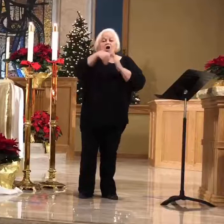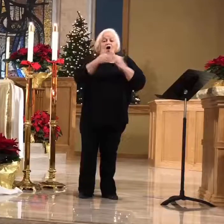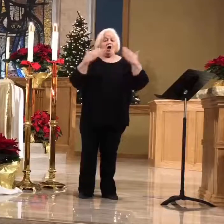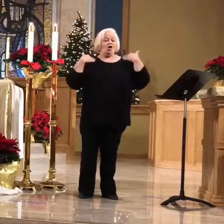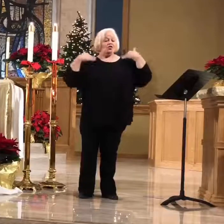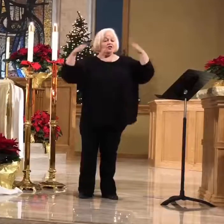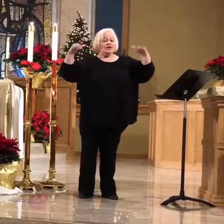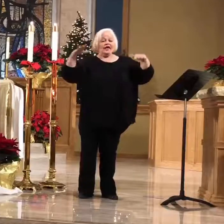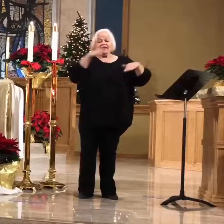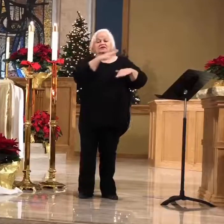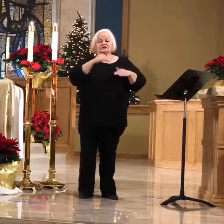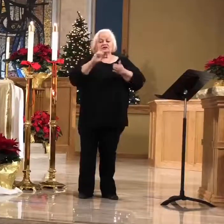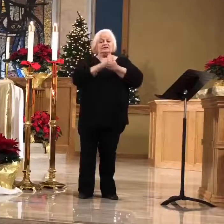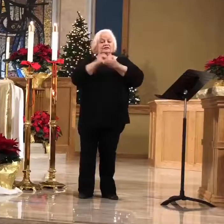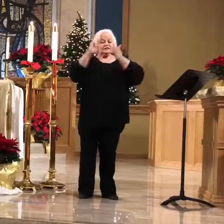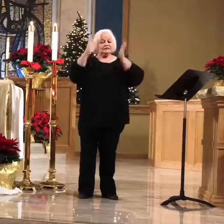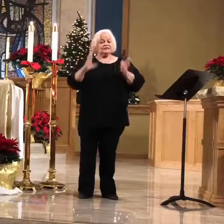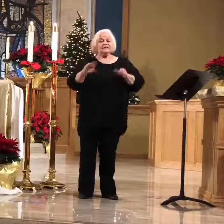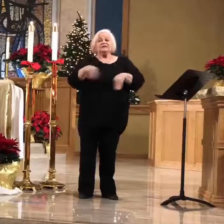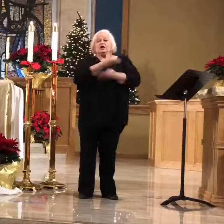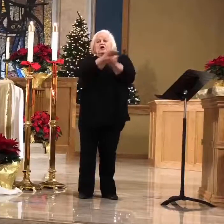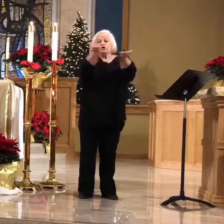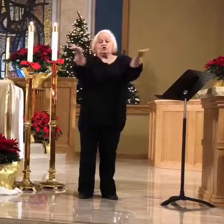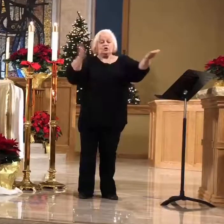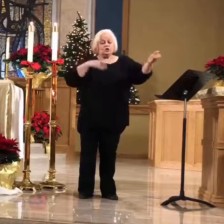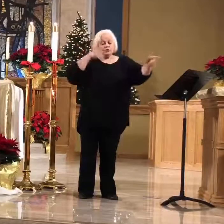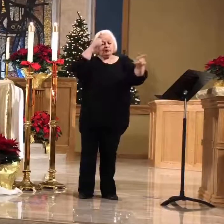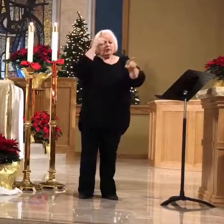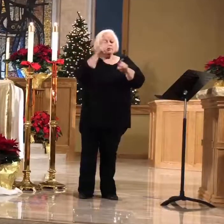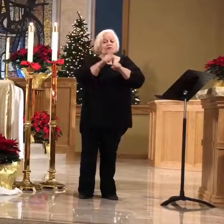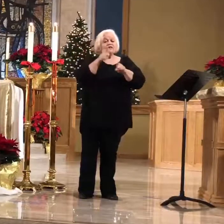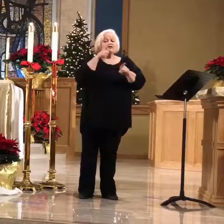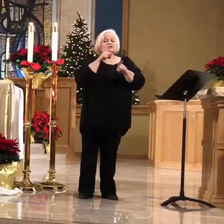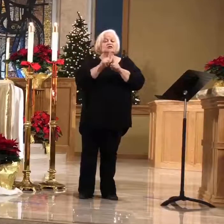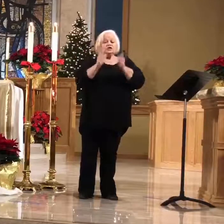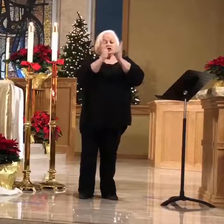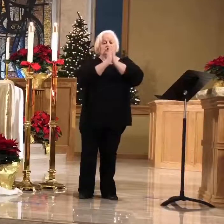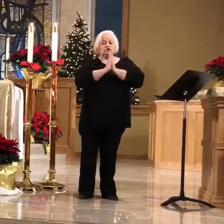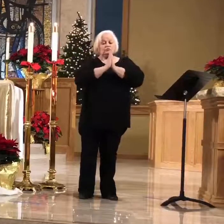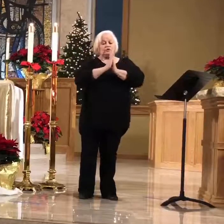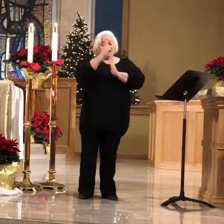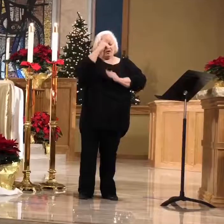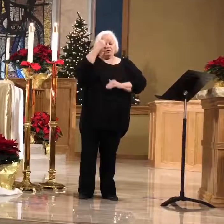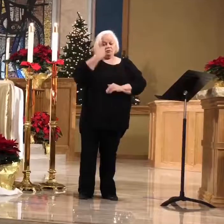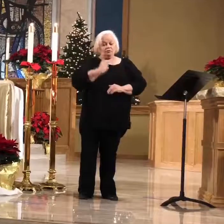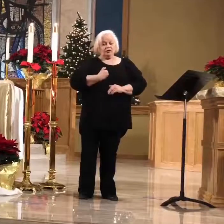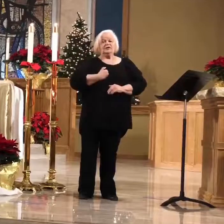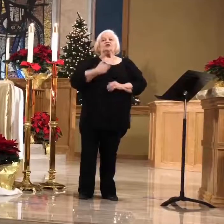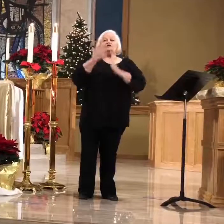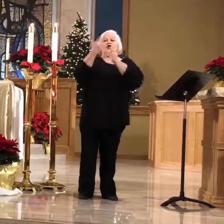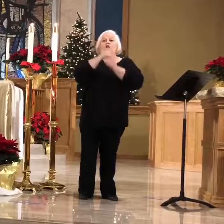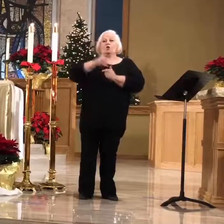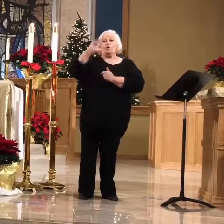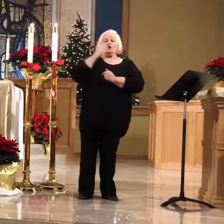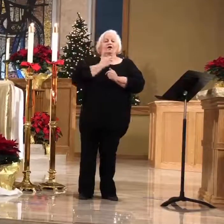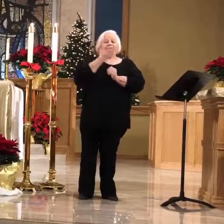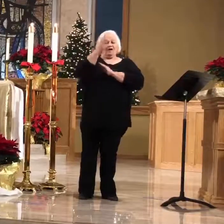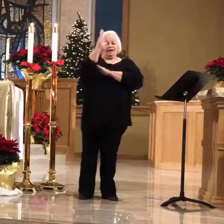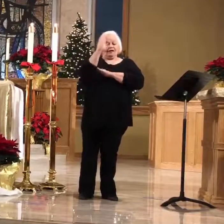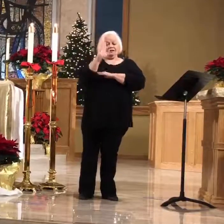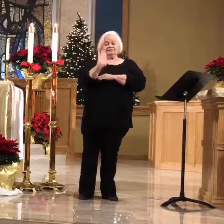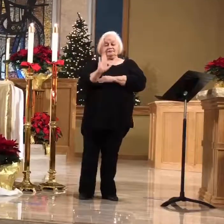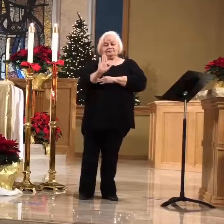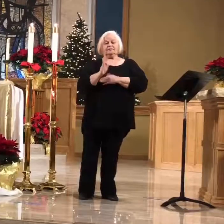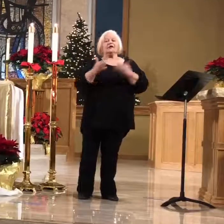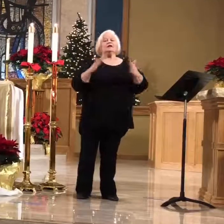and saints, and you, my brothers and sisters, to pray for me to the Lord our God. May Almighty God have